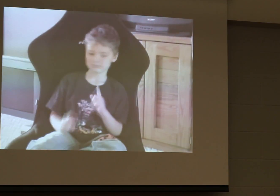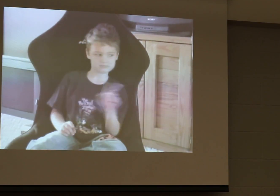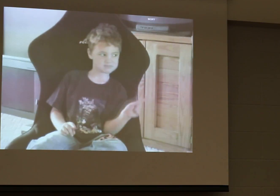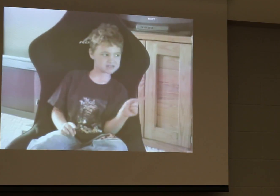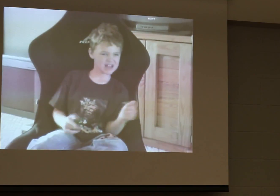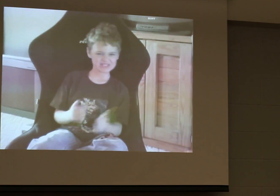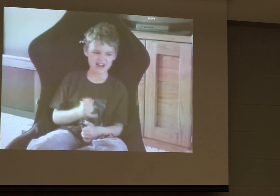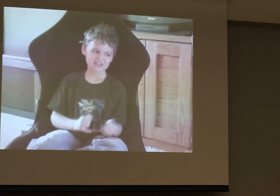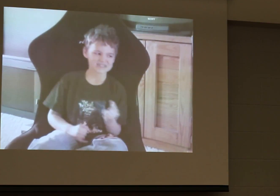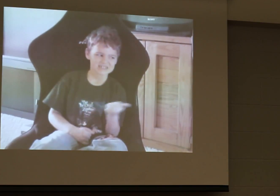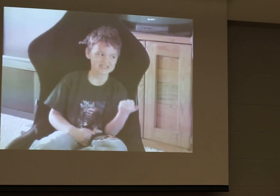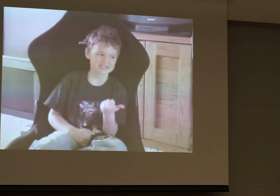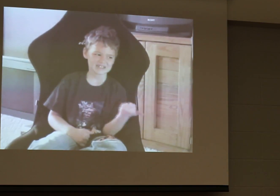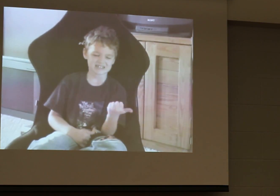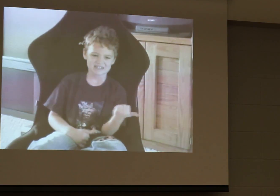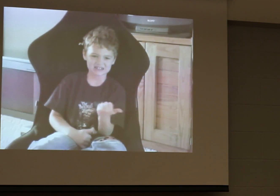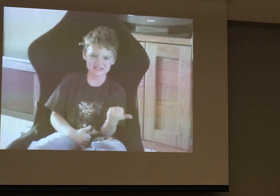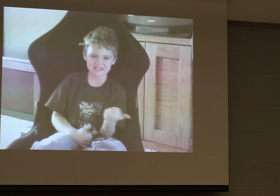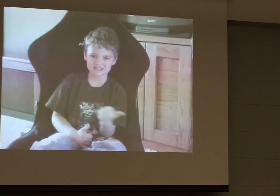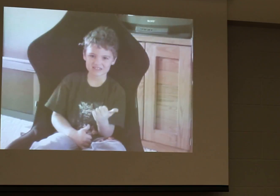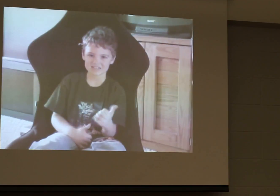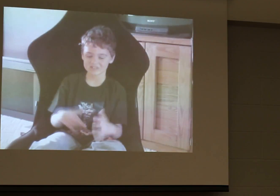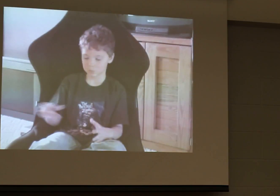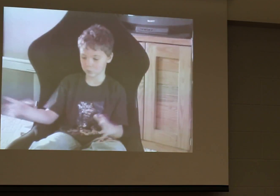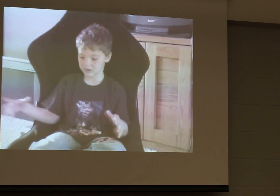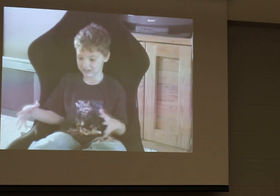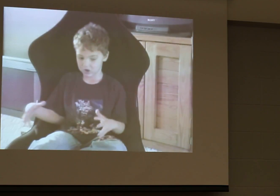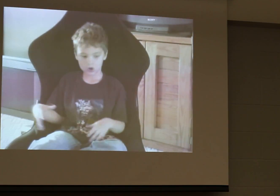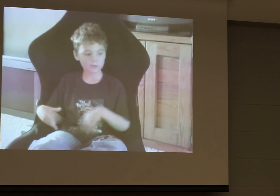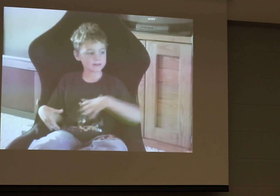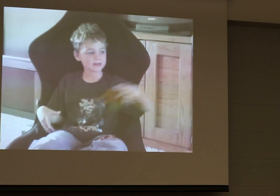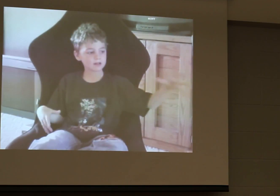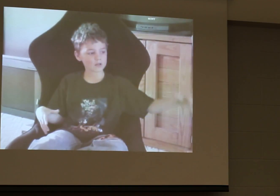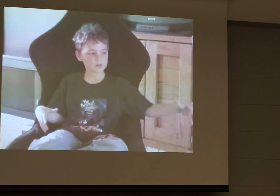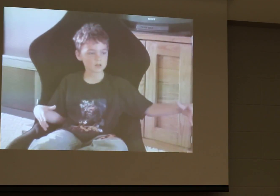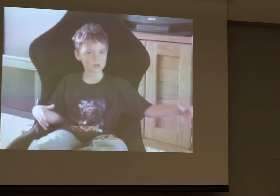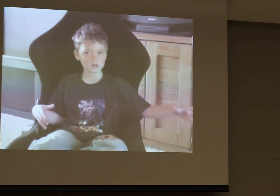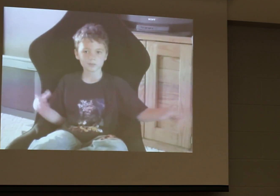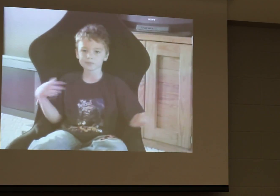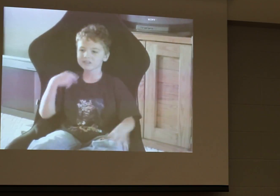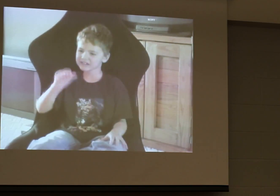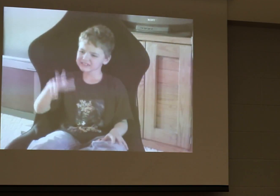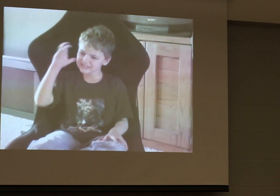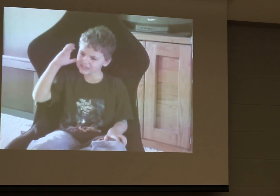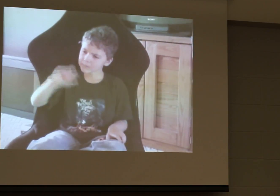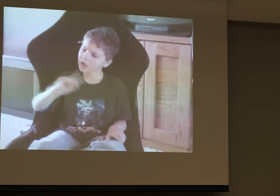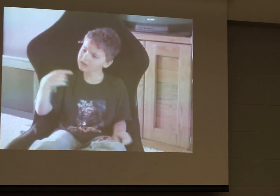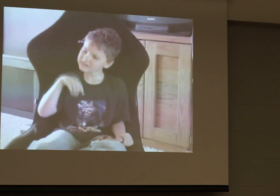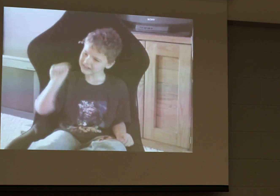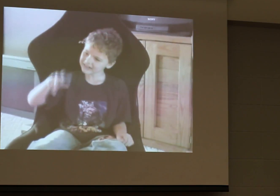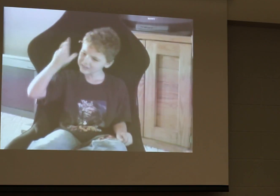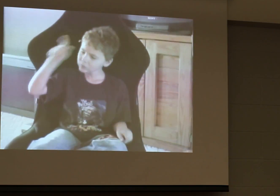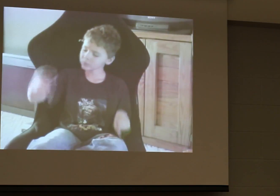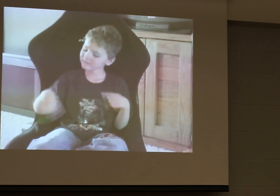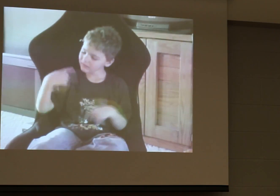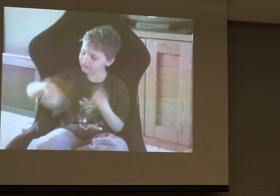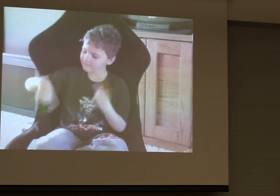But he had said to them, "I just live next door on the next island, and I hear you guys